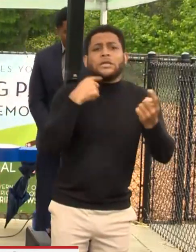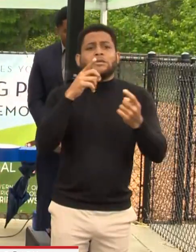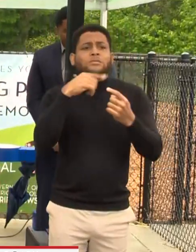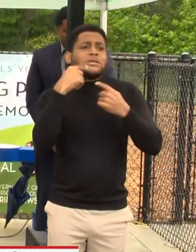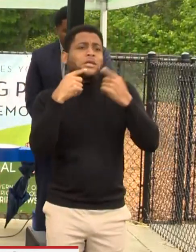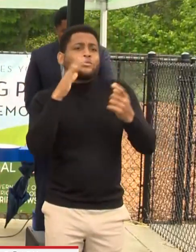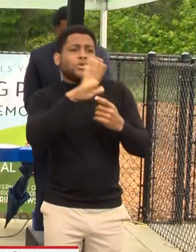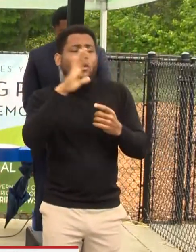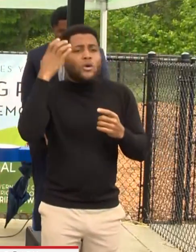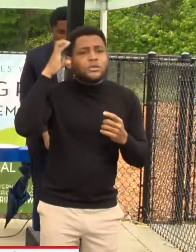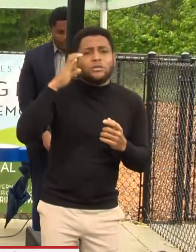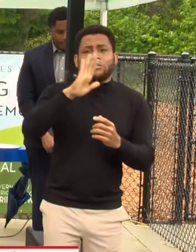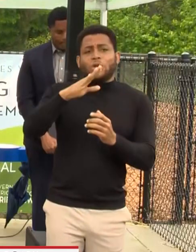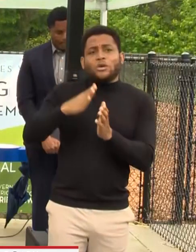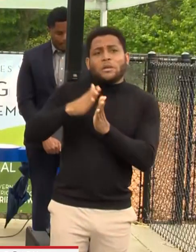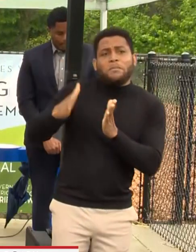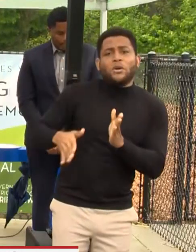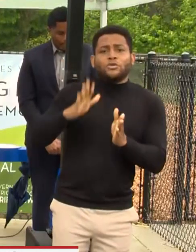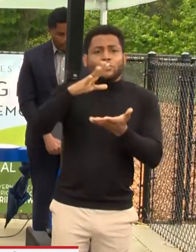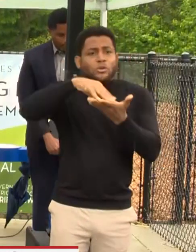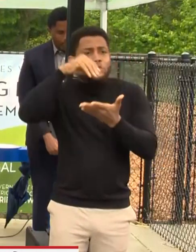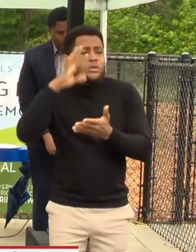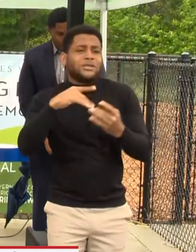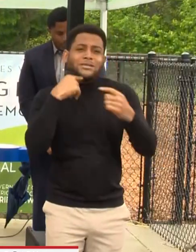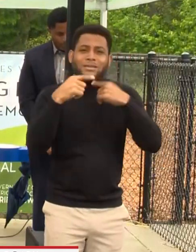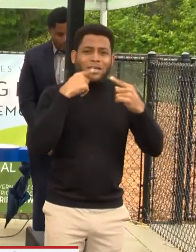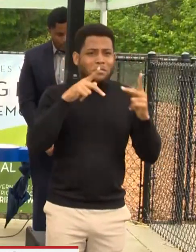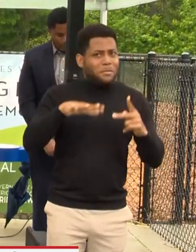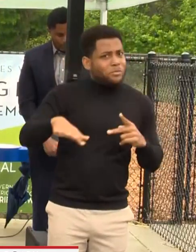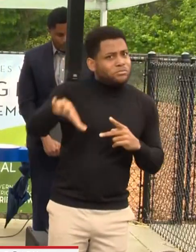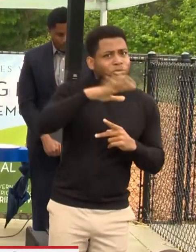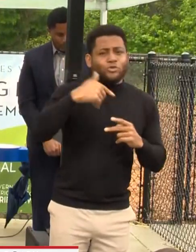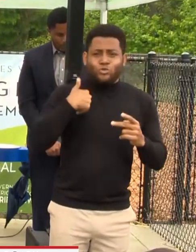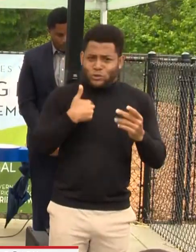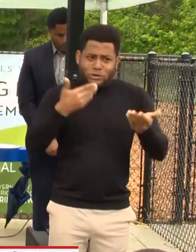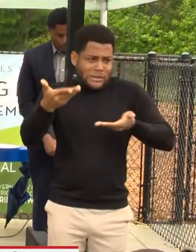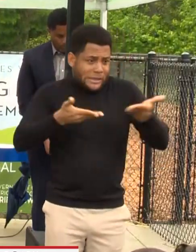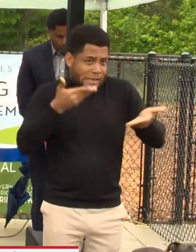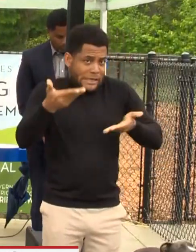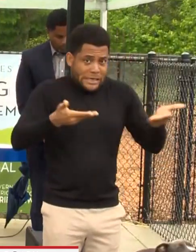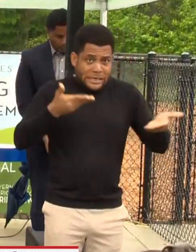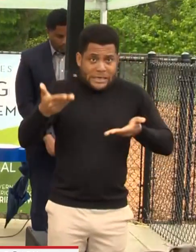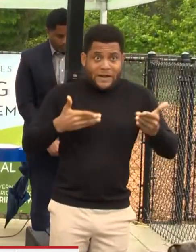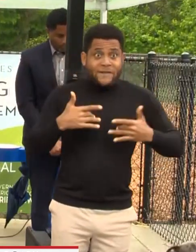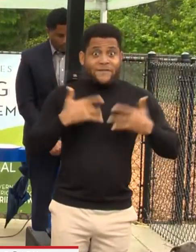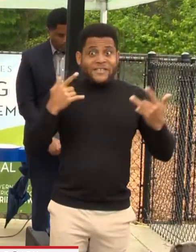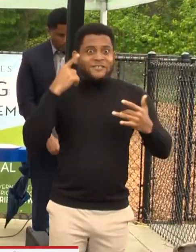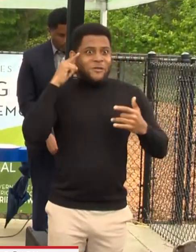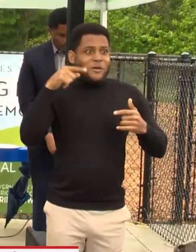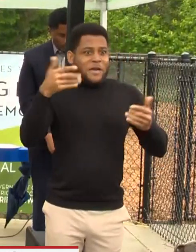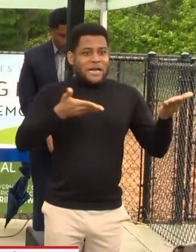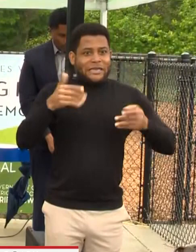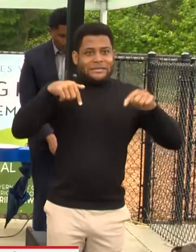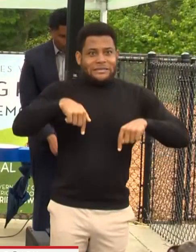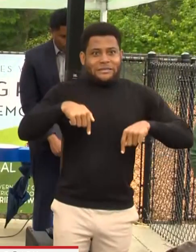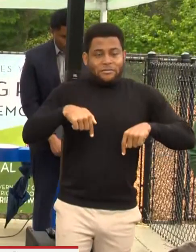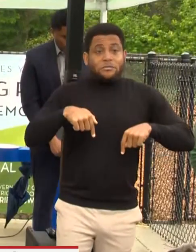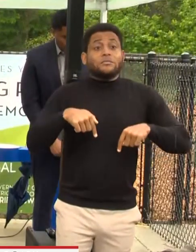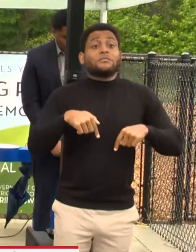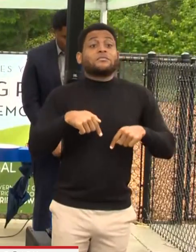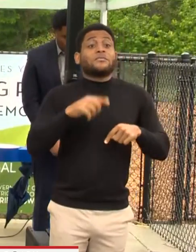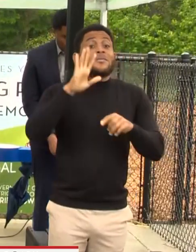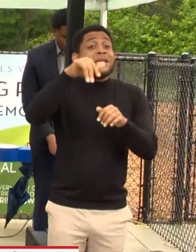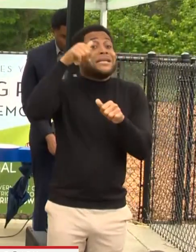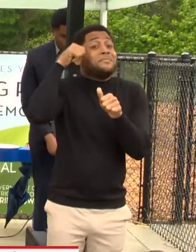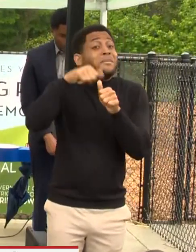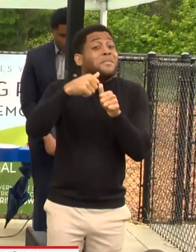earnwithdpr.com. We love to have you. We're having hiring fairs all over the place. Get ready, get ready. The amenities, camp slots. There's some